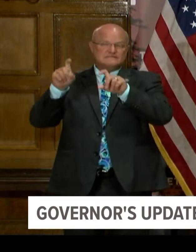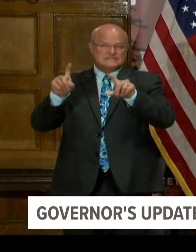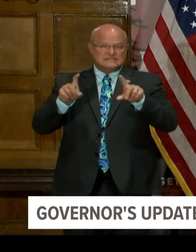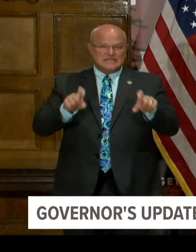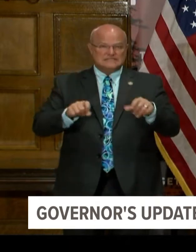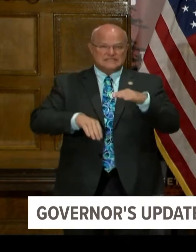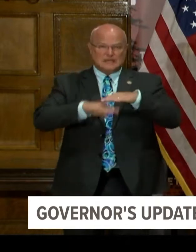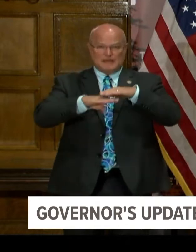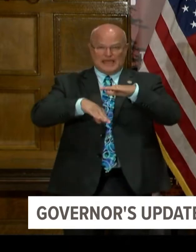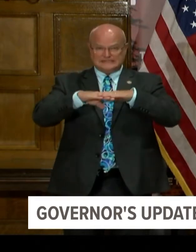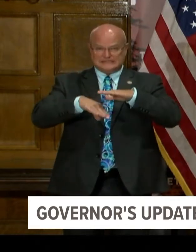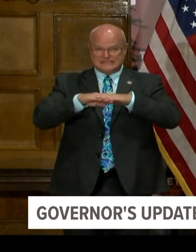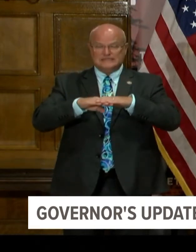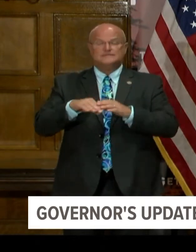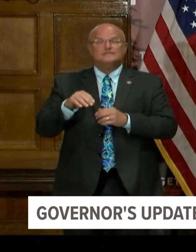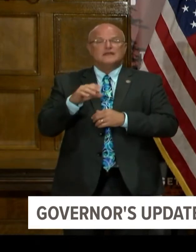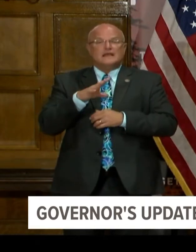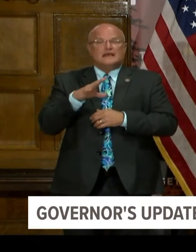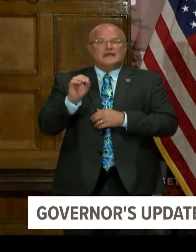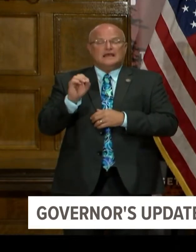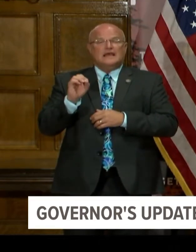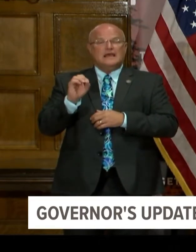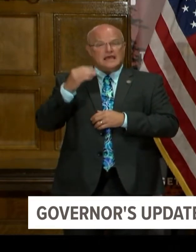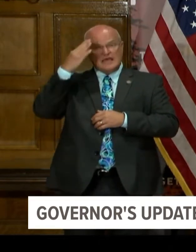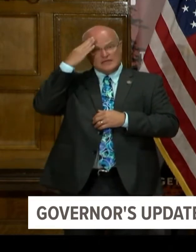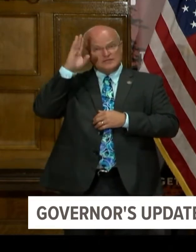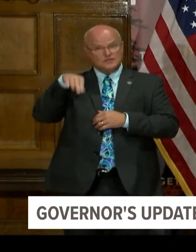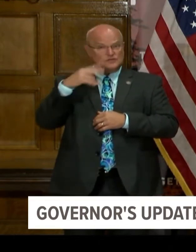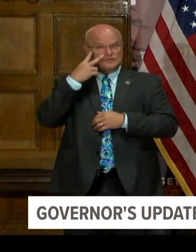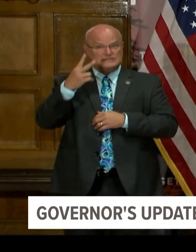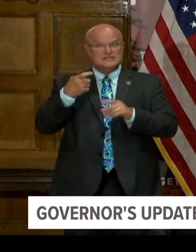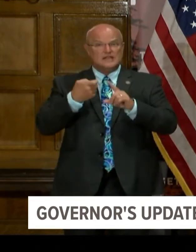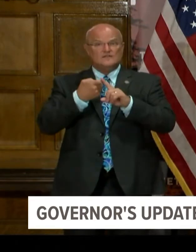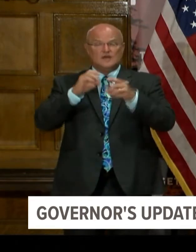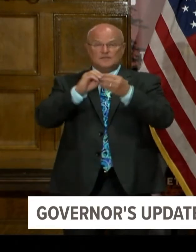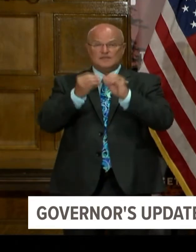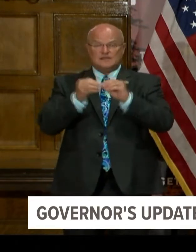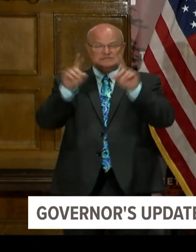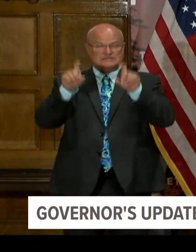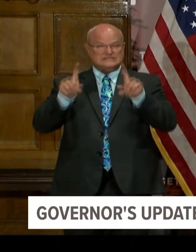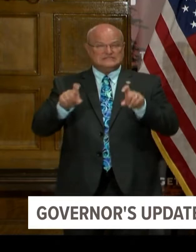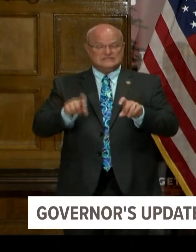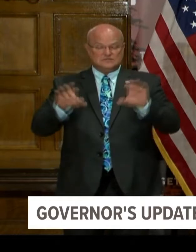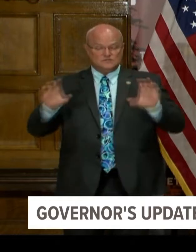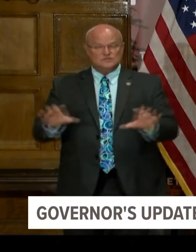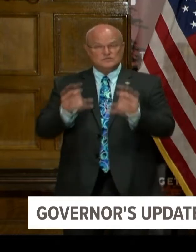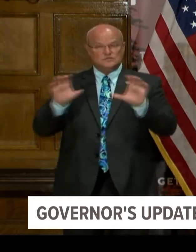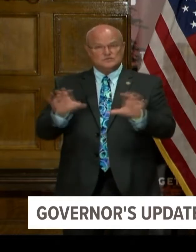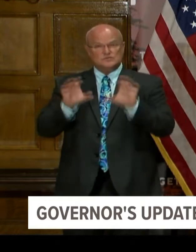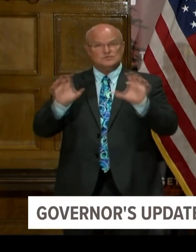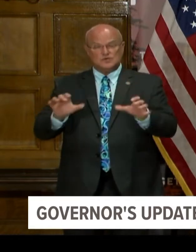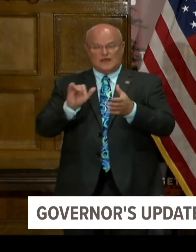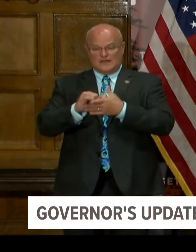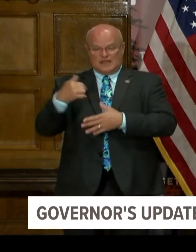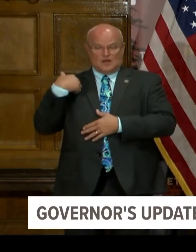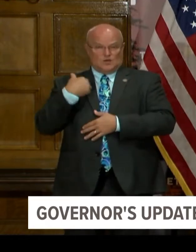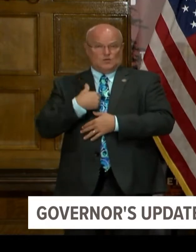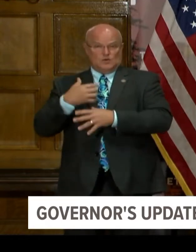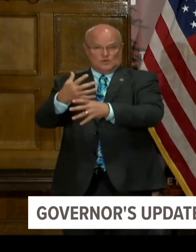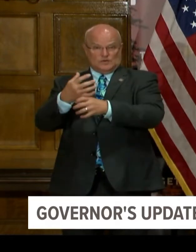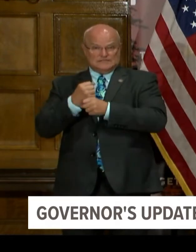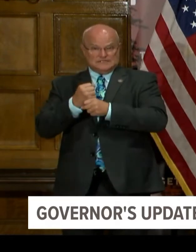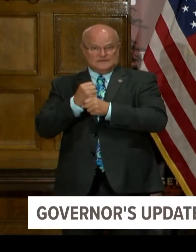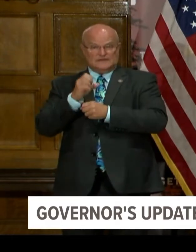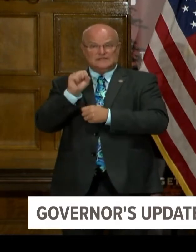testing capacity. And as you can see from the number of tests that we're doing, that we are receiving